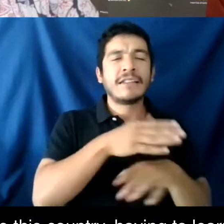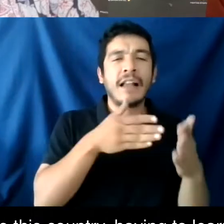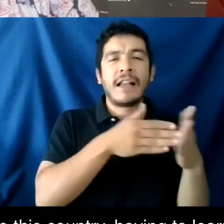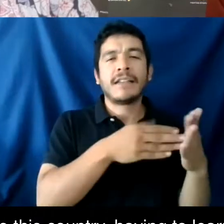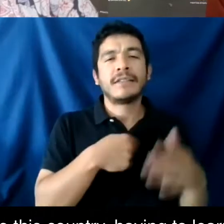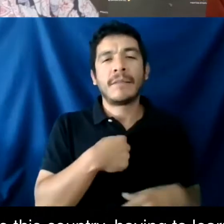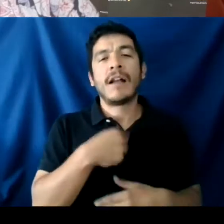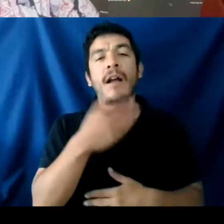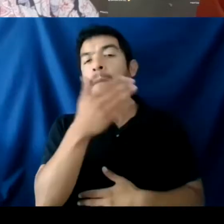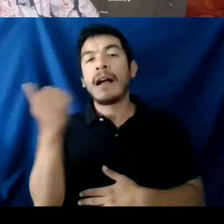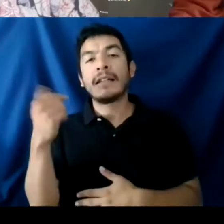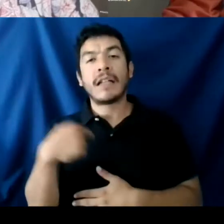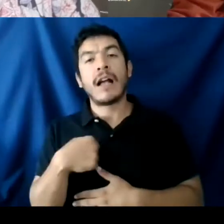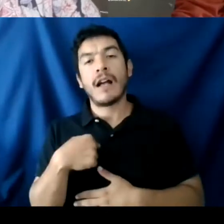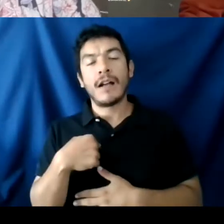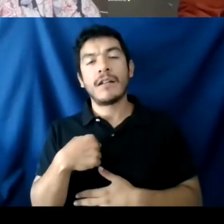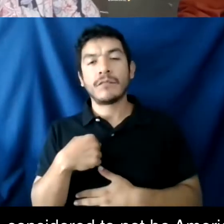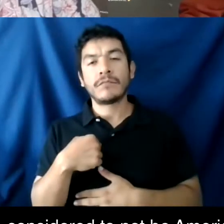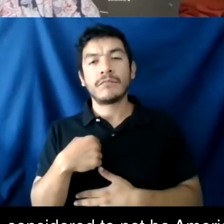because I was,